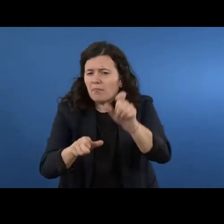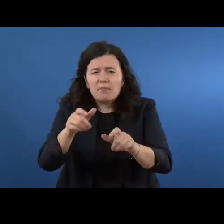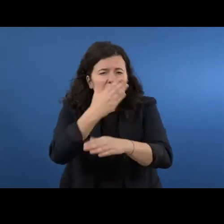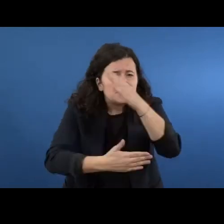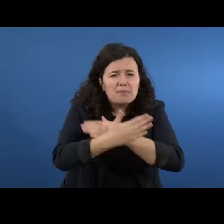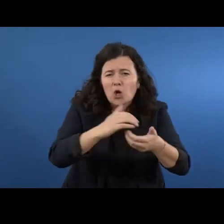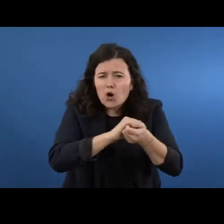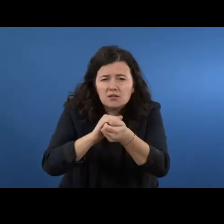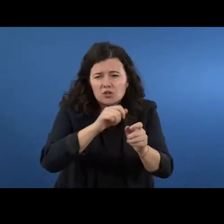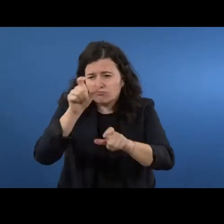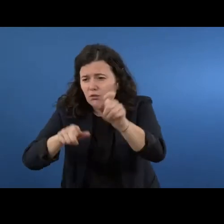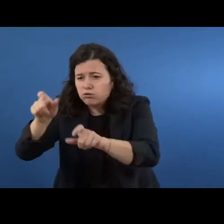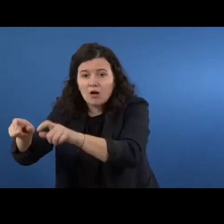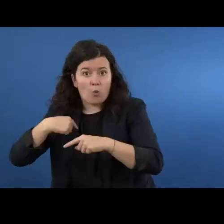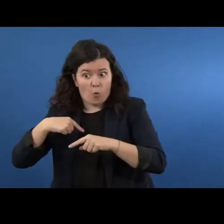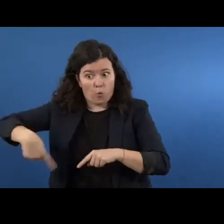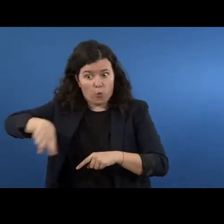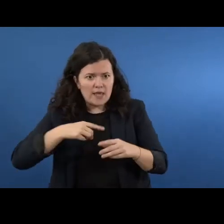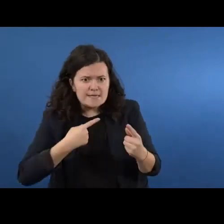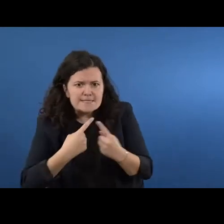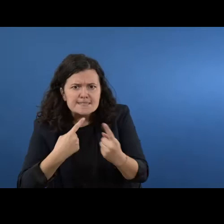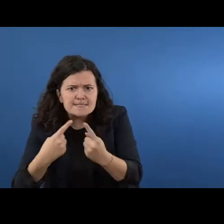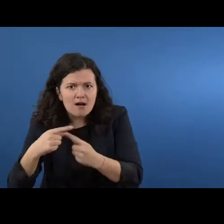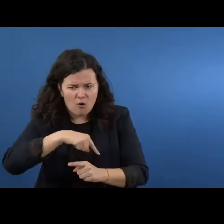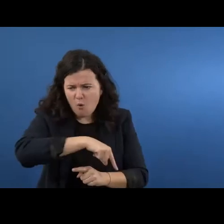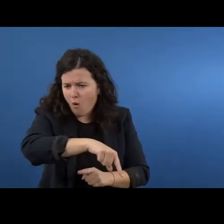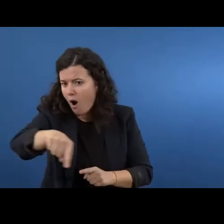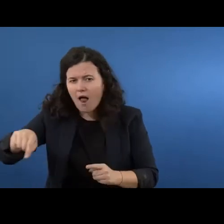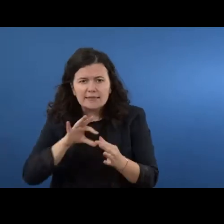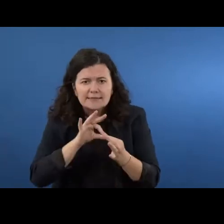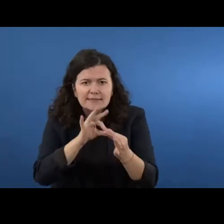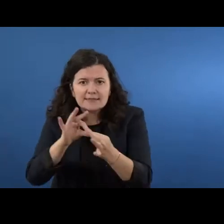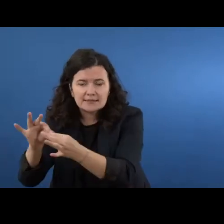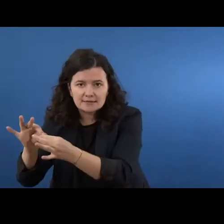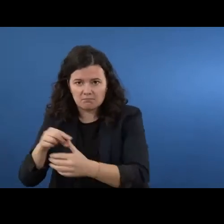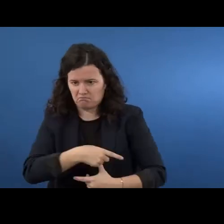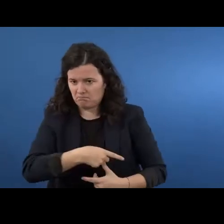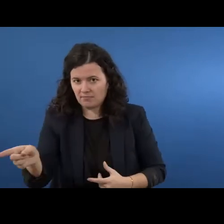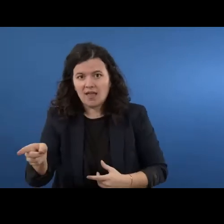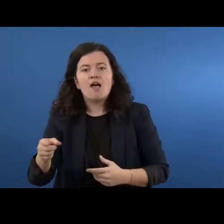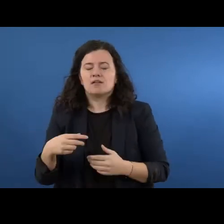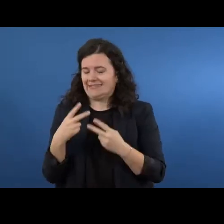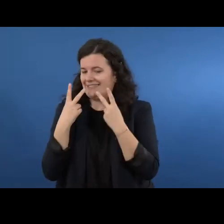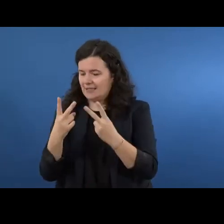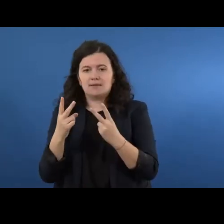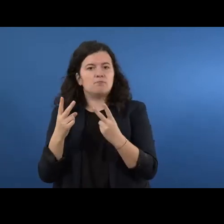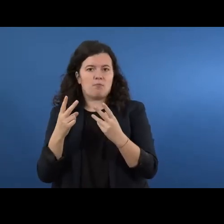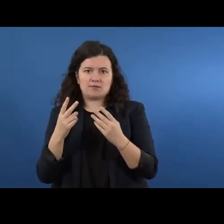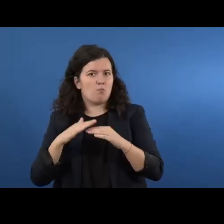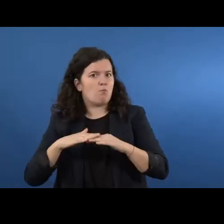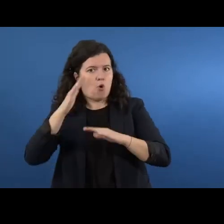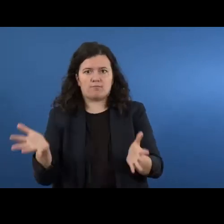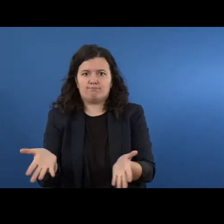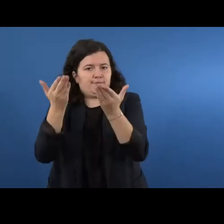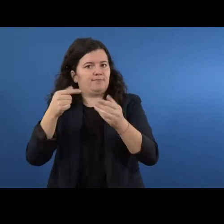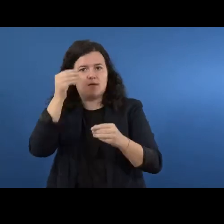And this brought about an intimate knowledge that while there's very much high need and high interest from persons with